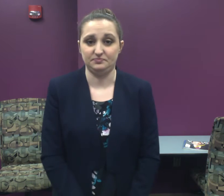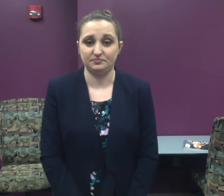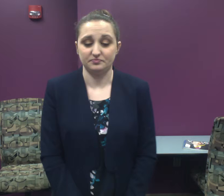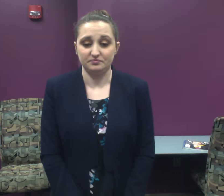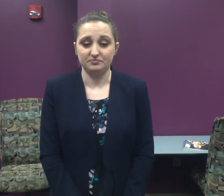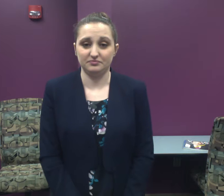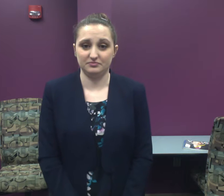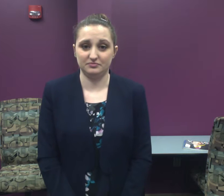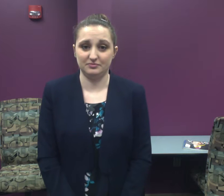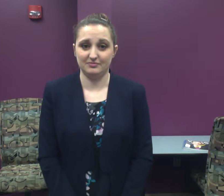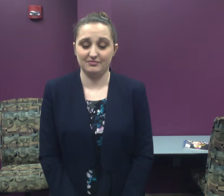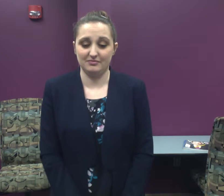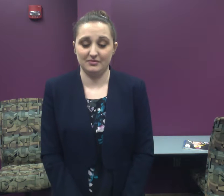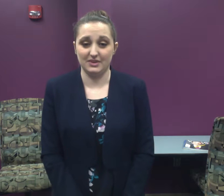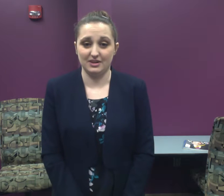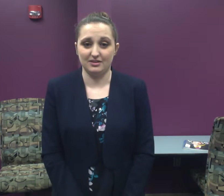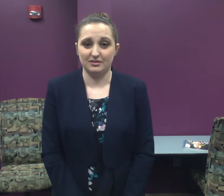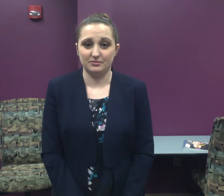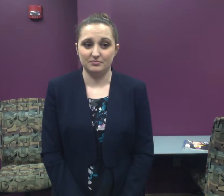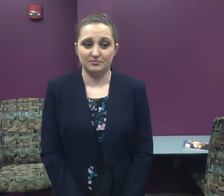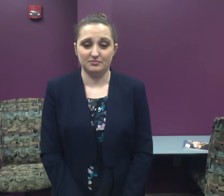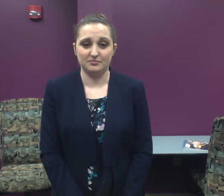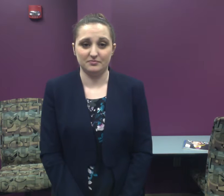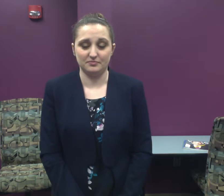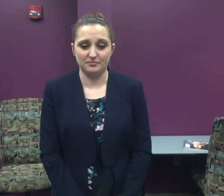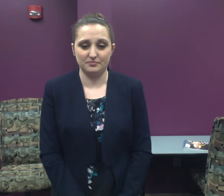were actually more people killed. Why?